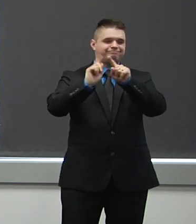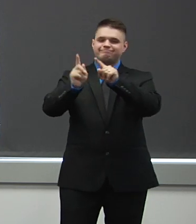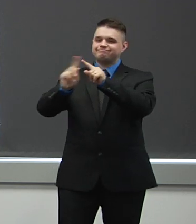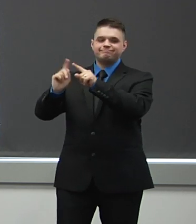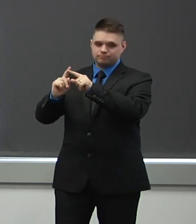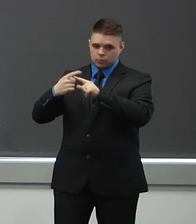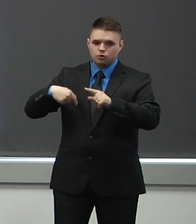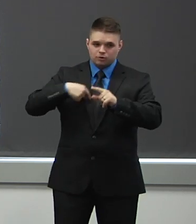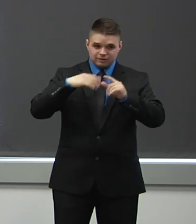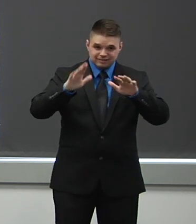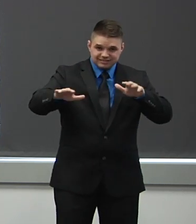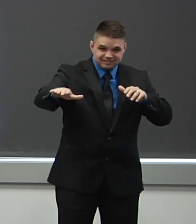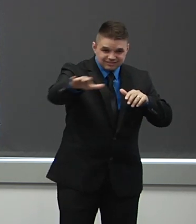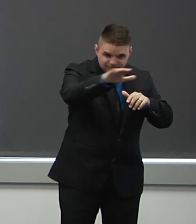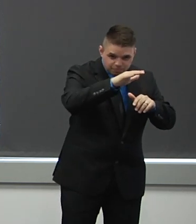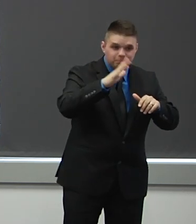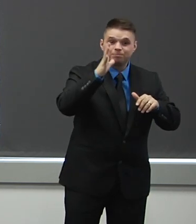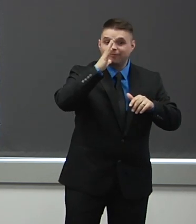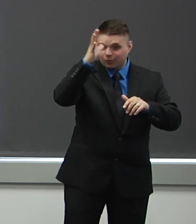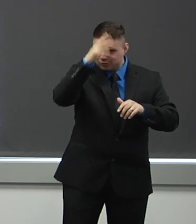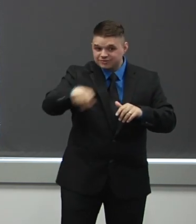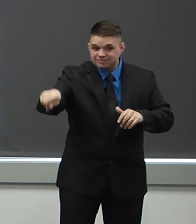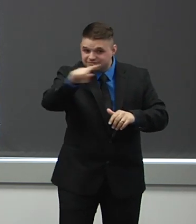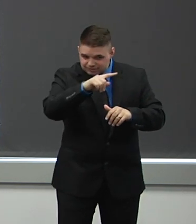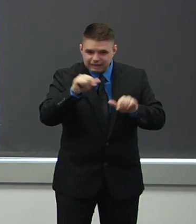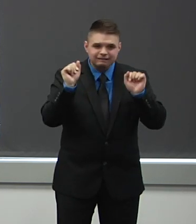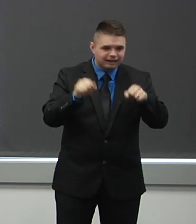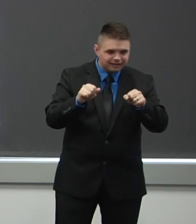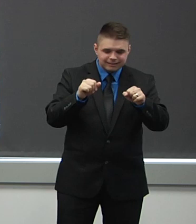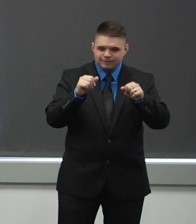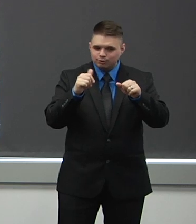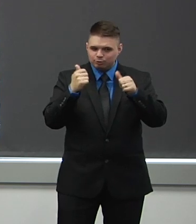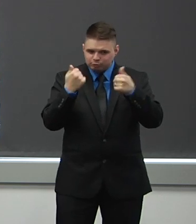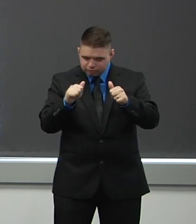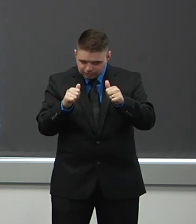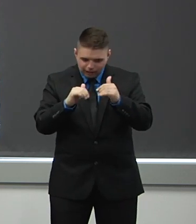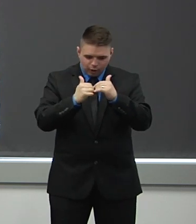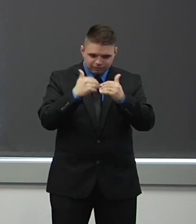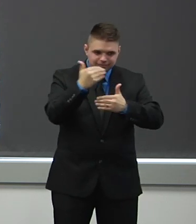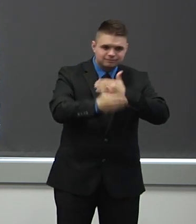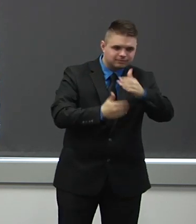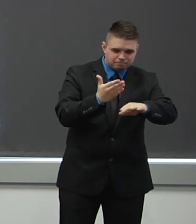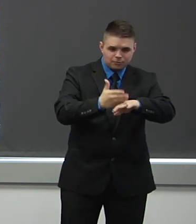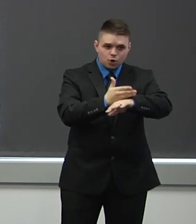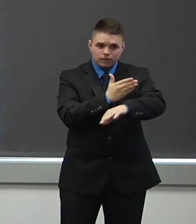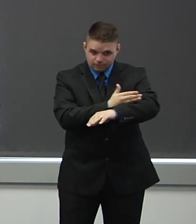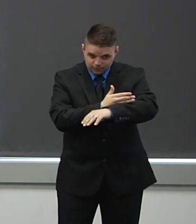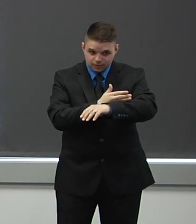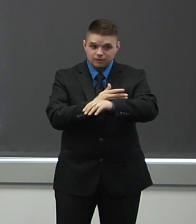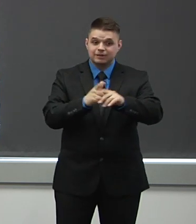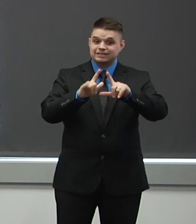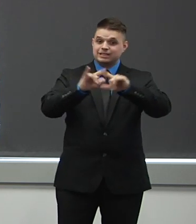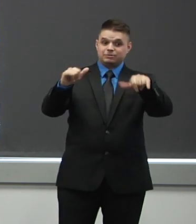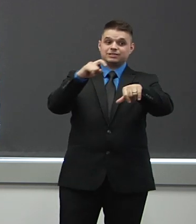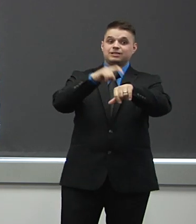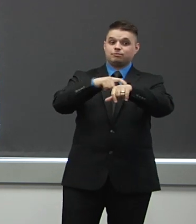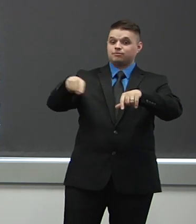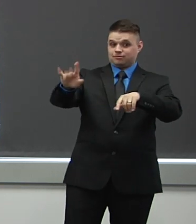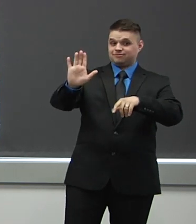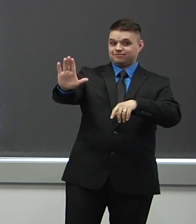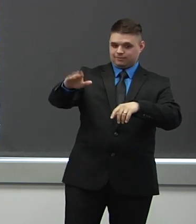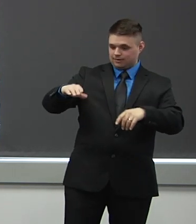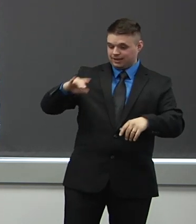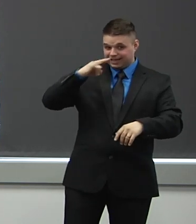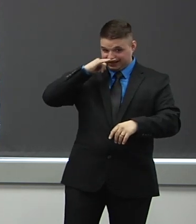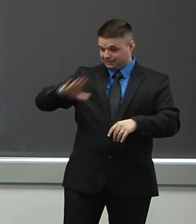be a part of that. They can direct their professionals. They do know what they're doing. But all this is happening in the child's home. And so